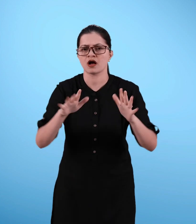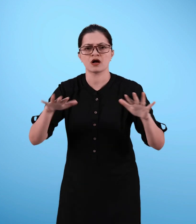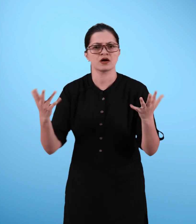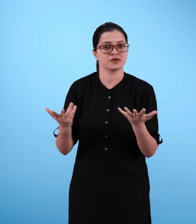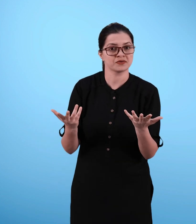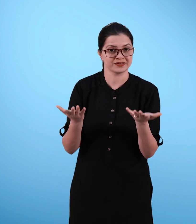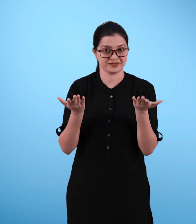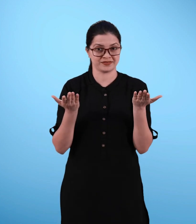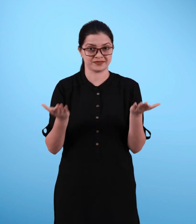of?